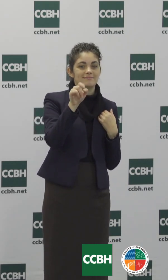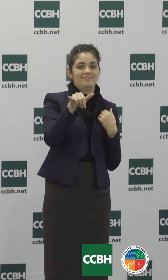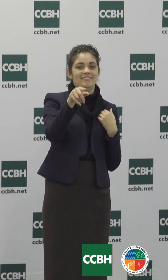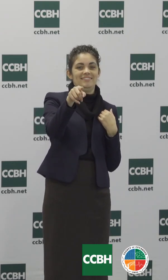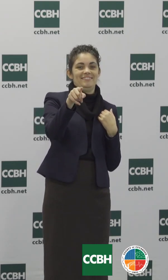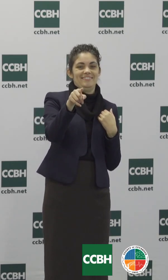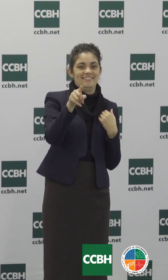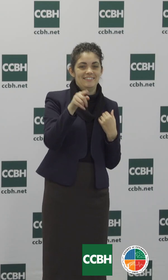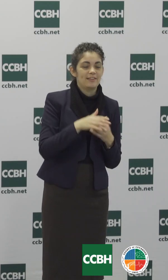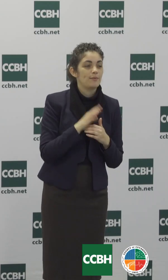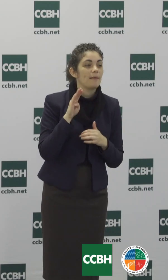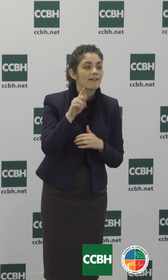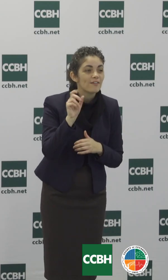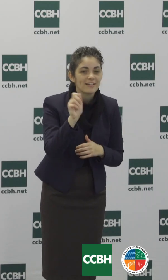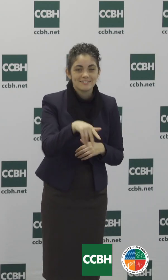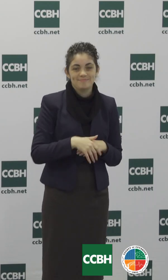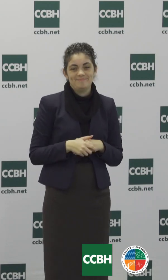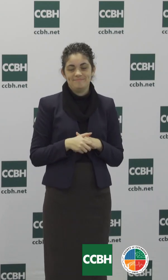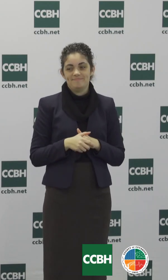There in the back.